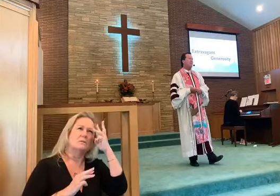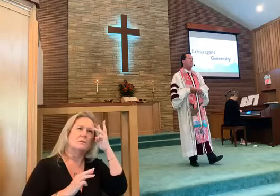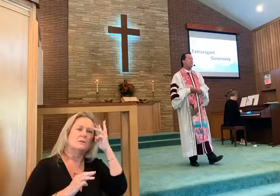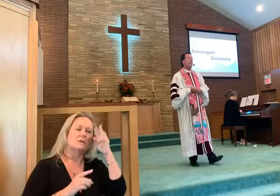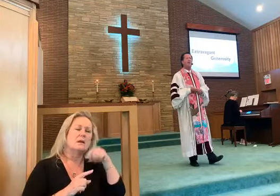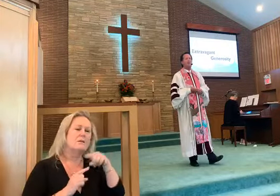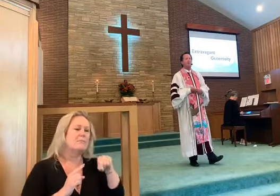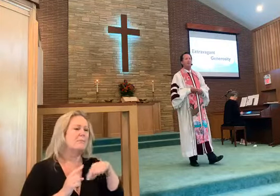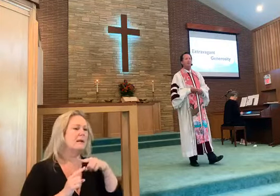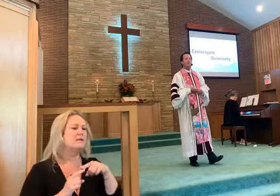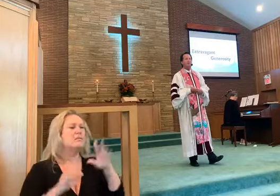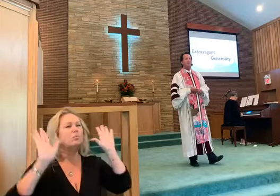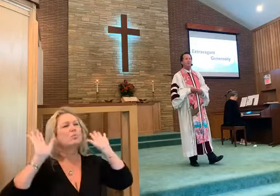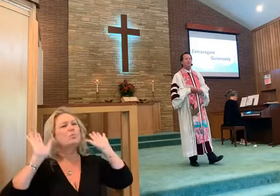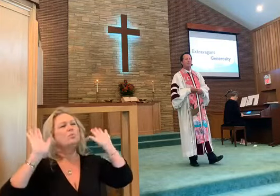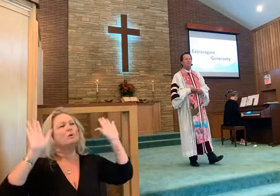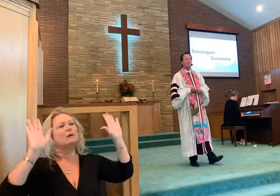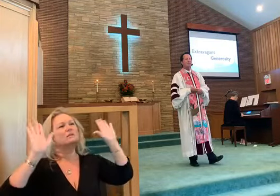about the extravagant